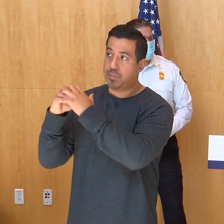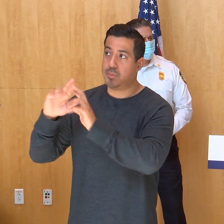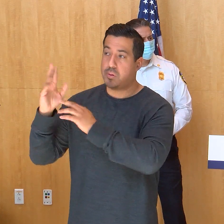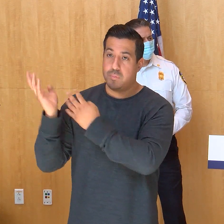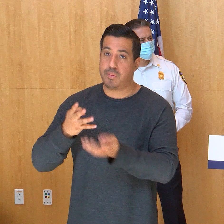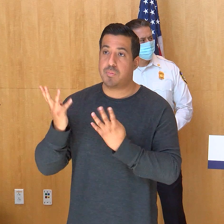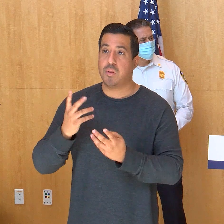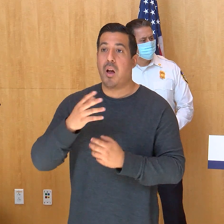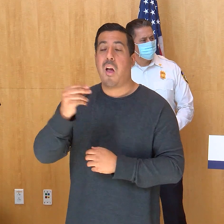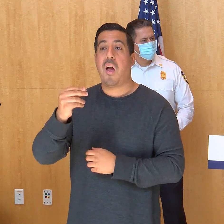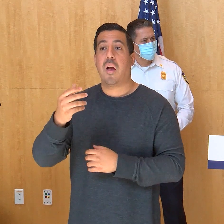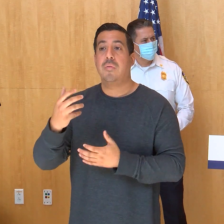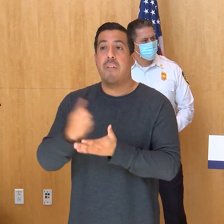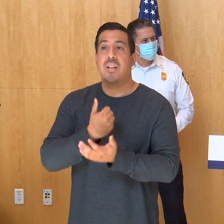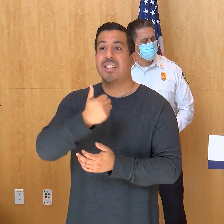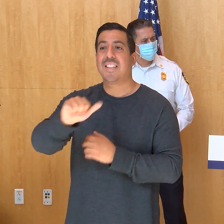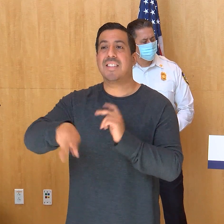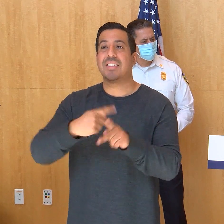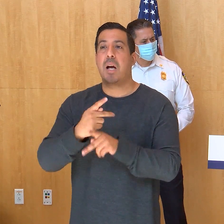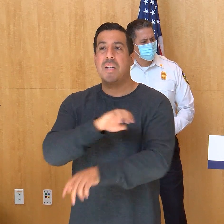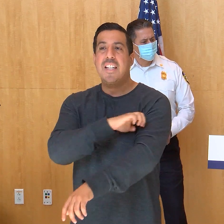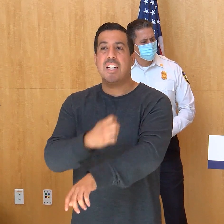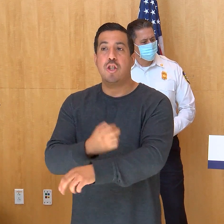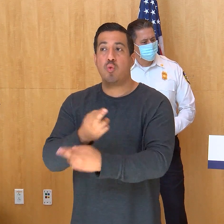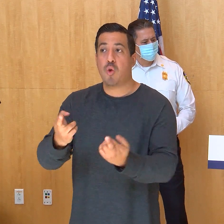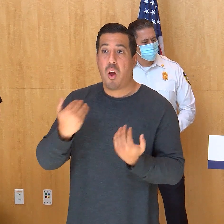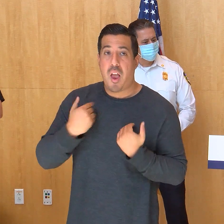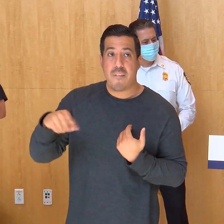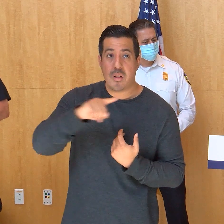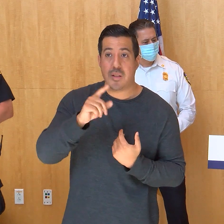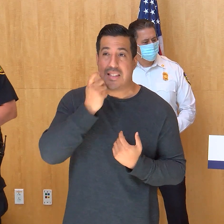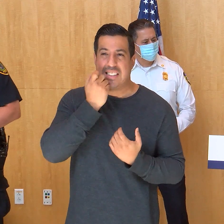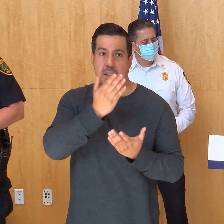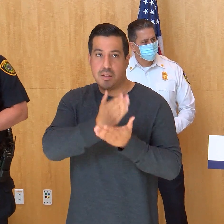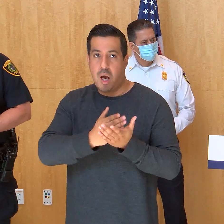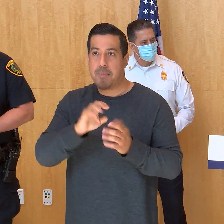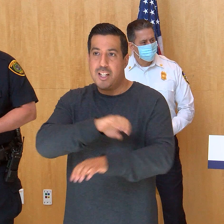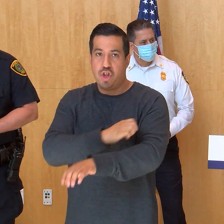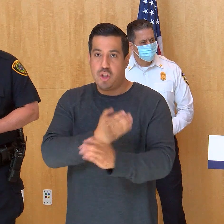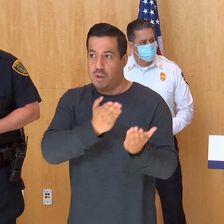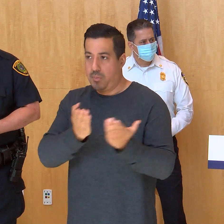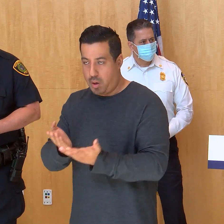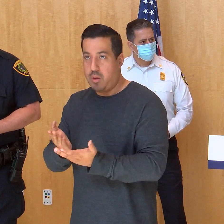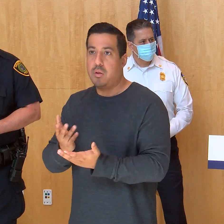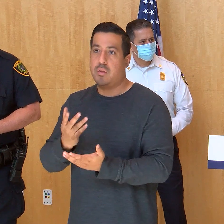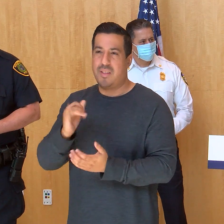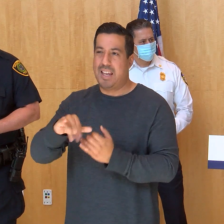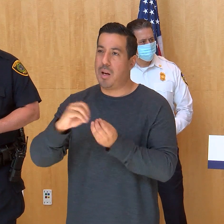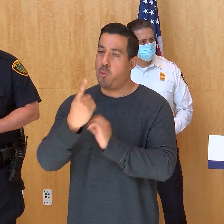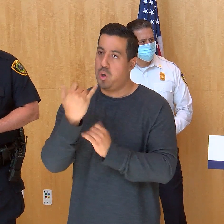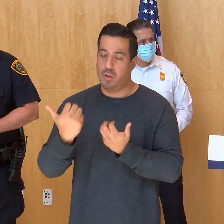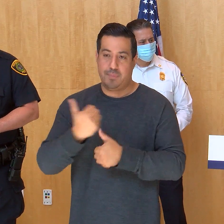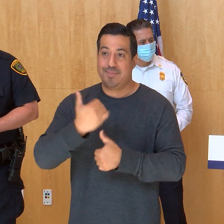take advantage of any other energy sources, as the Congresswoman indicated, that has been forwarded here. So that's number one. What people are looking